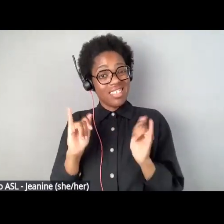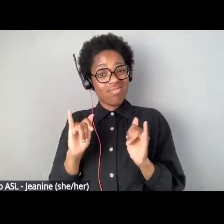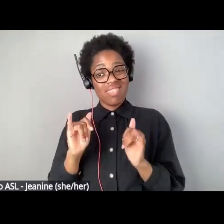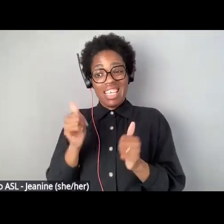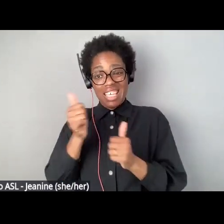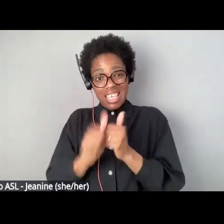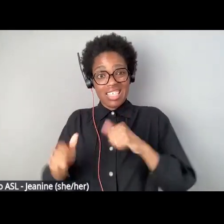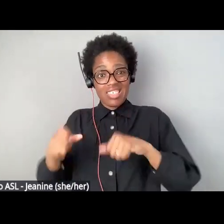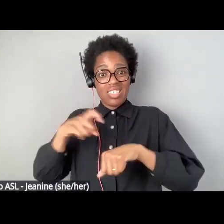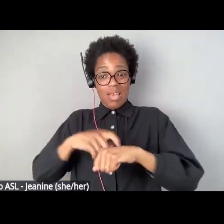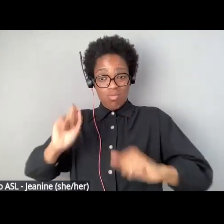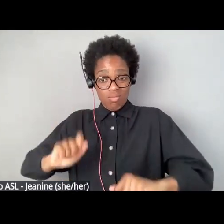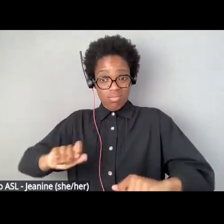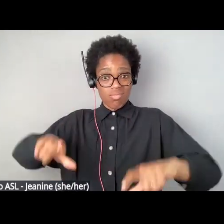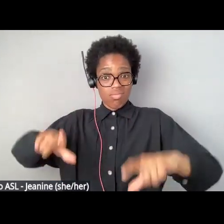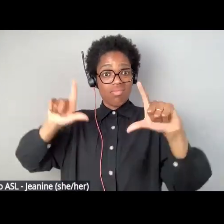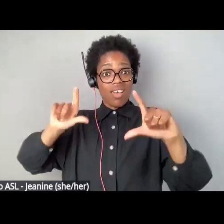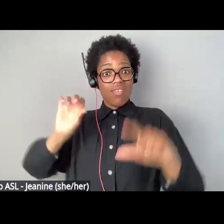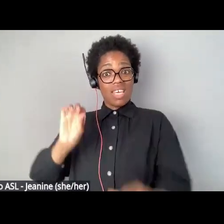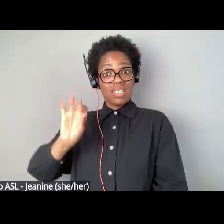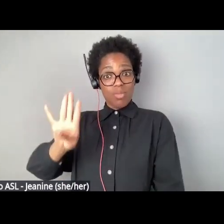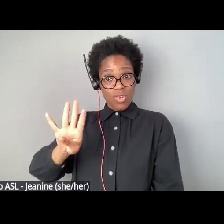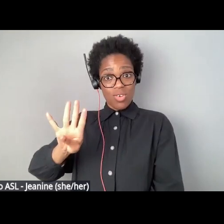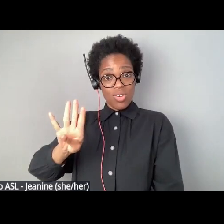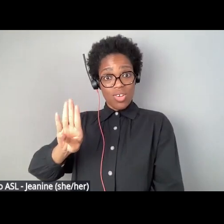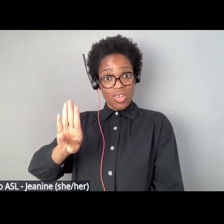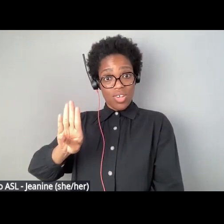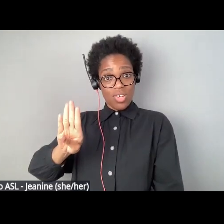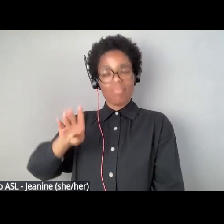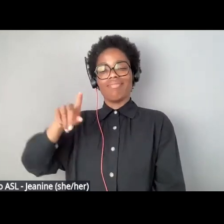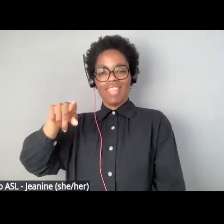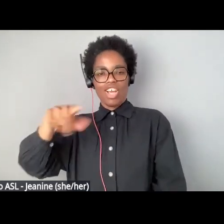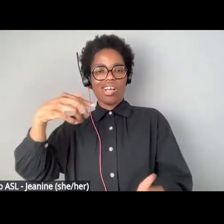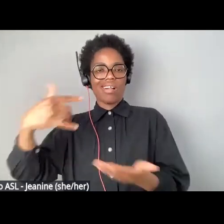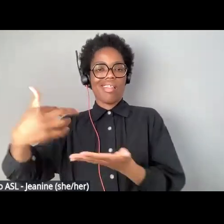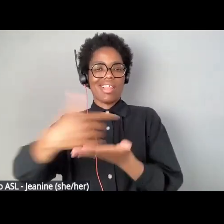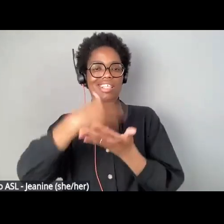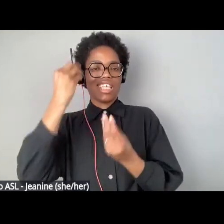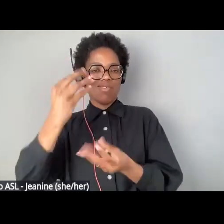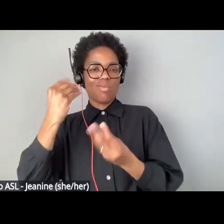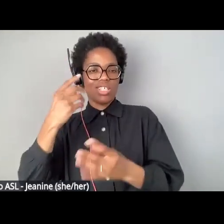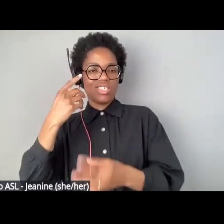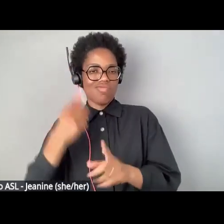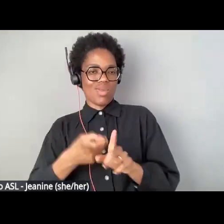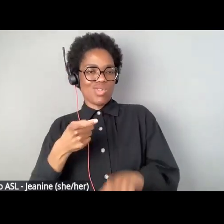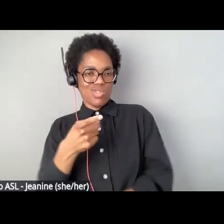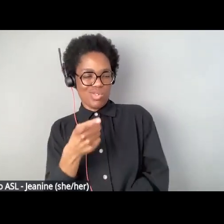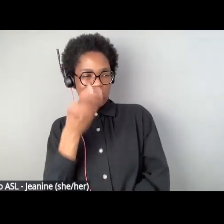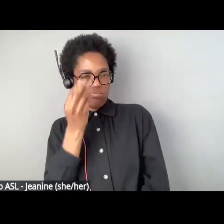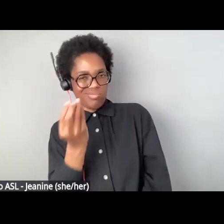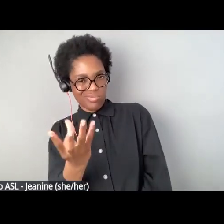into Facebook itself. To be totally honest, I don't know what this means for like